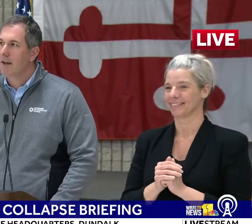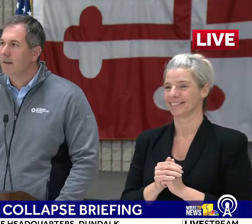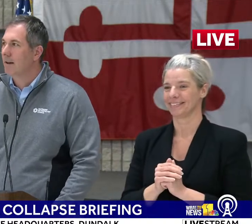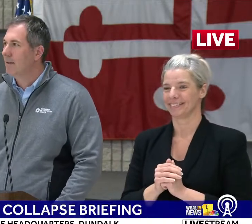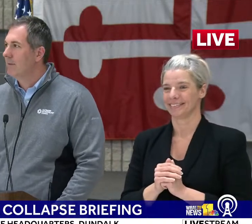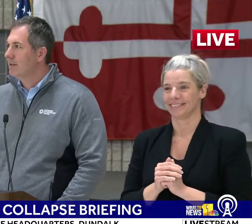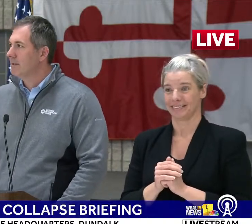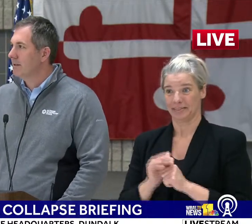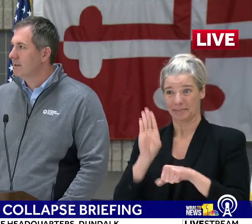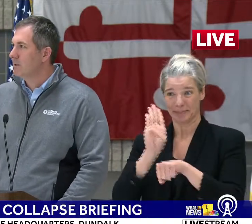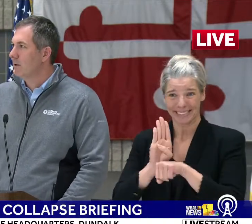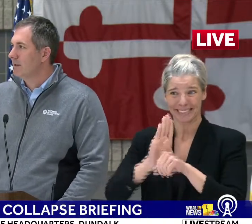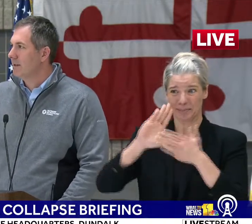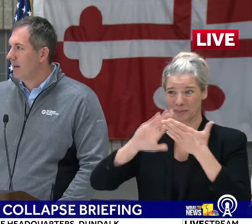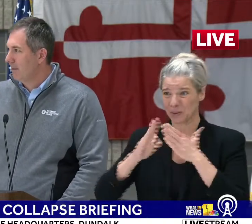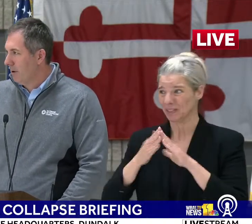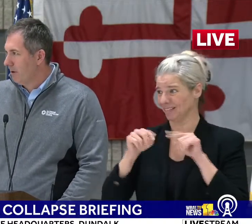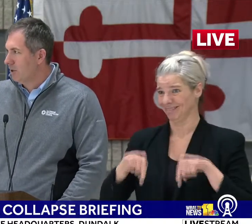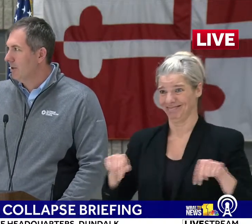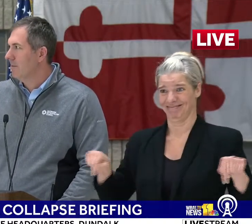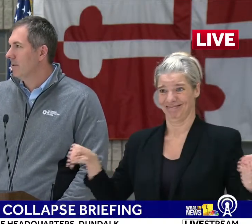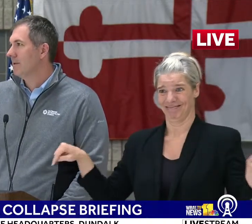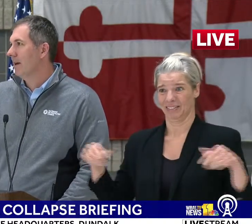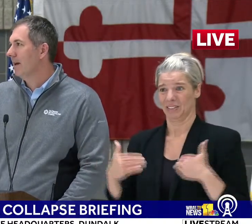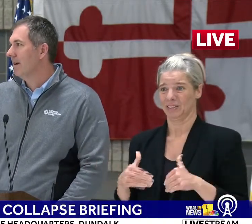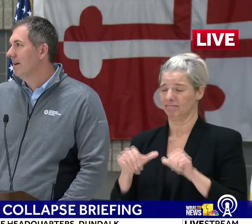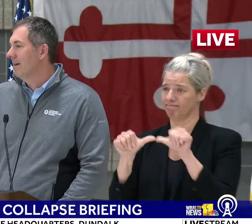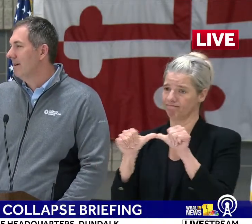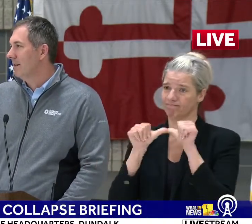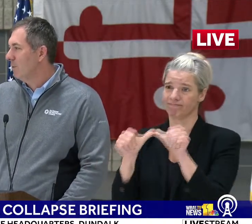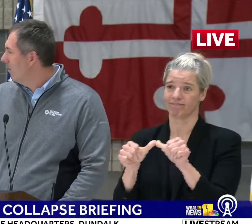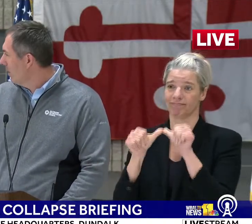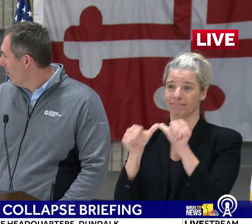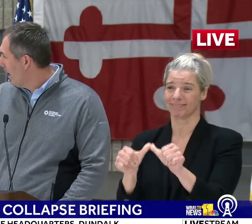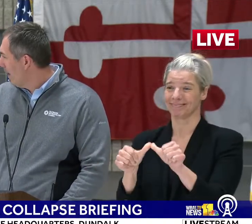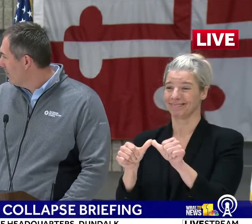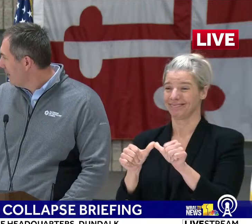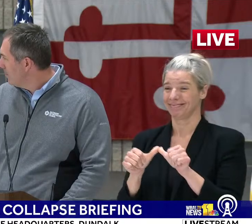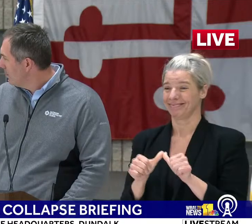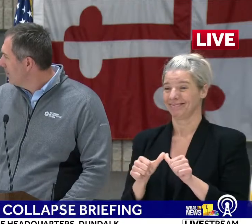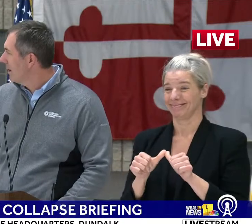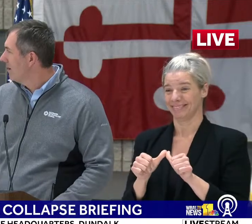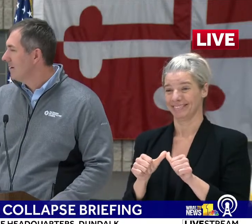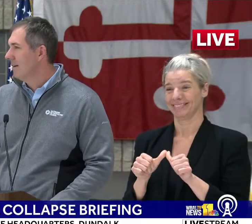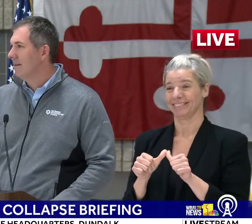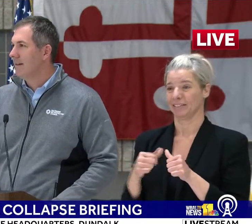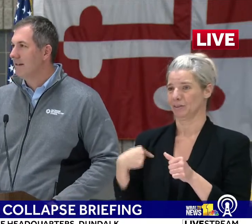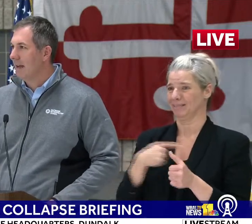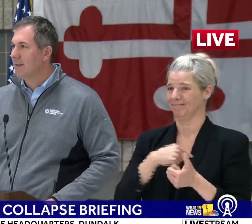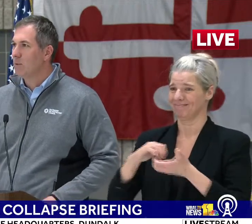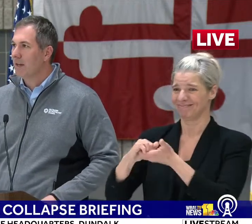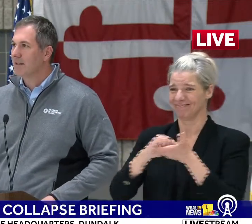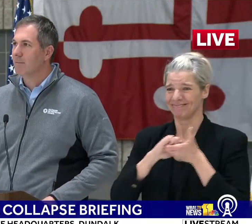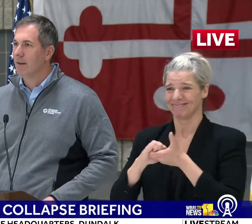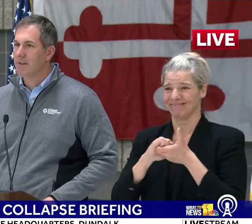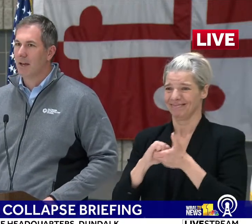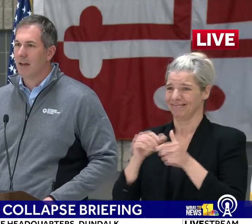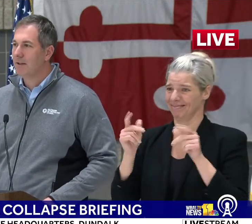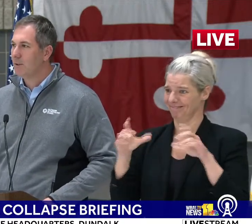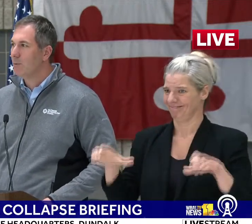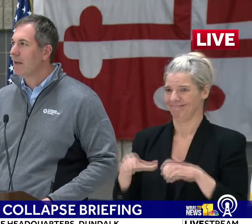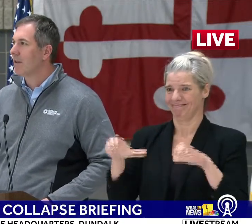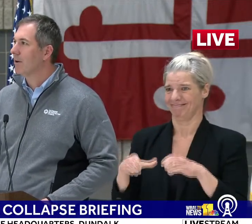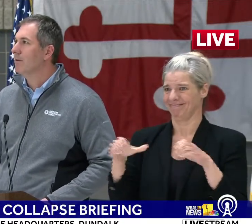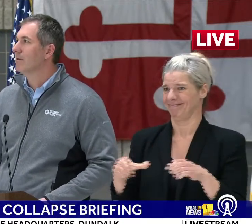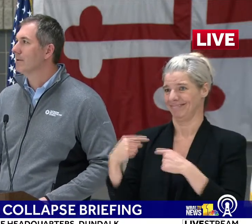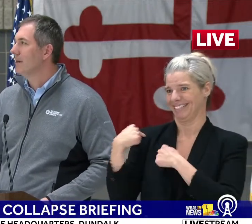business community today. This is what sustained partnership looks like. It's what we're going to have to keep doing in the days, weeks, and